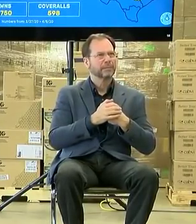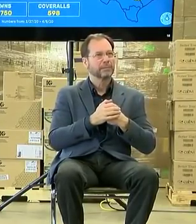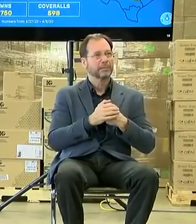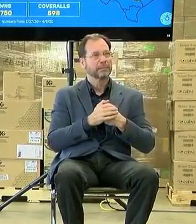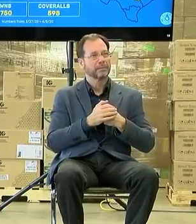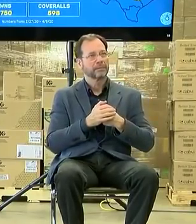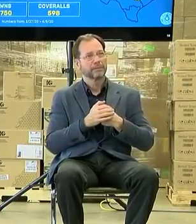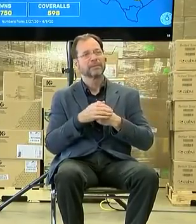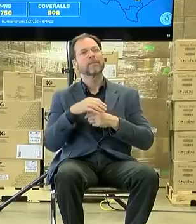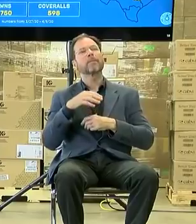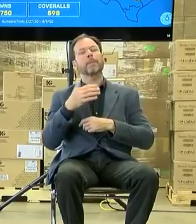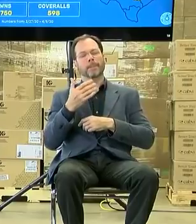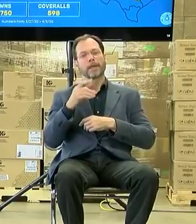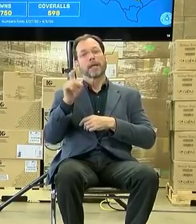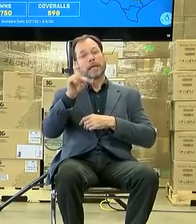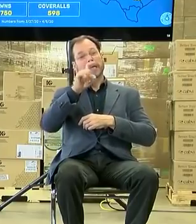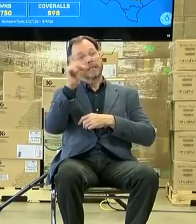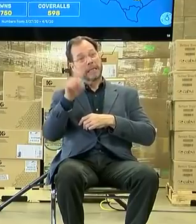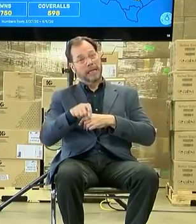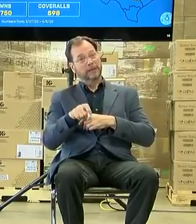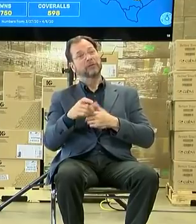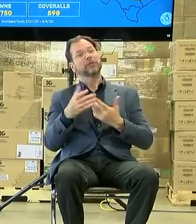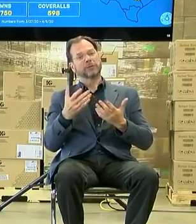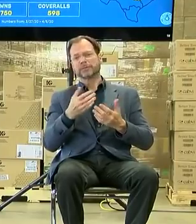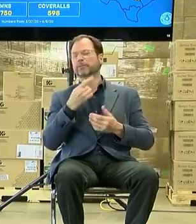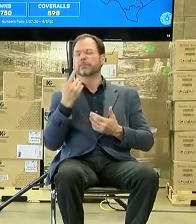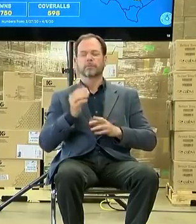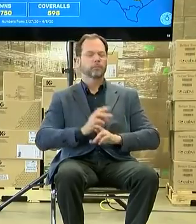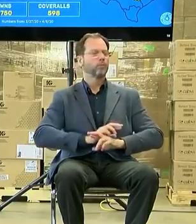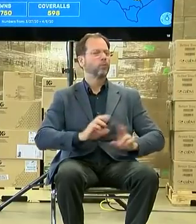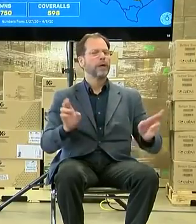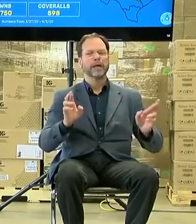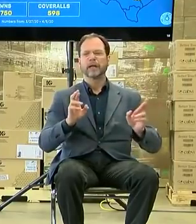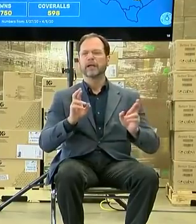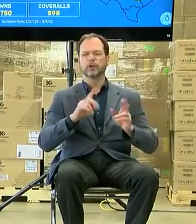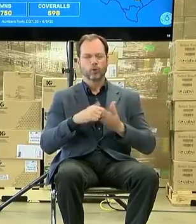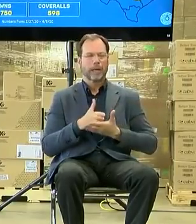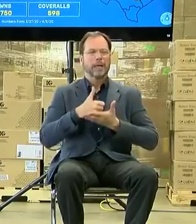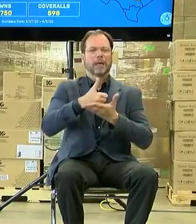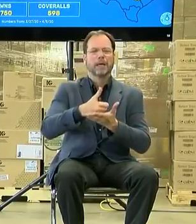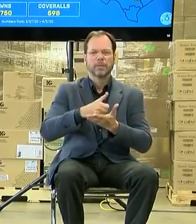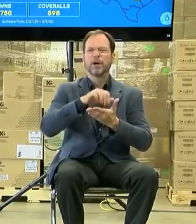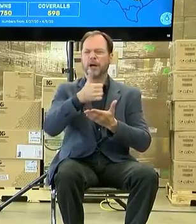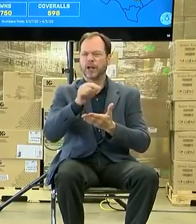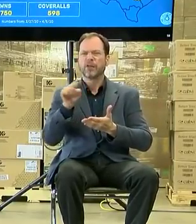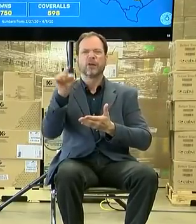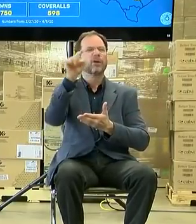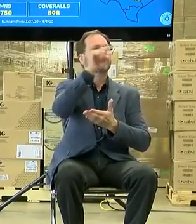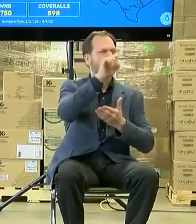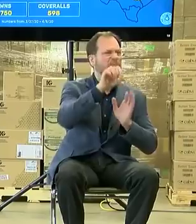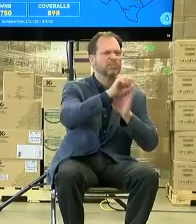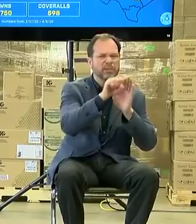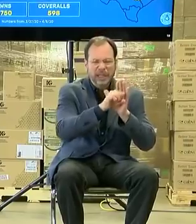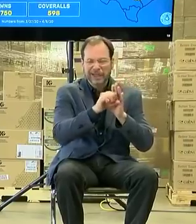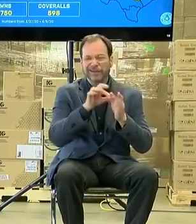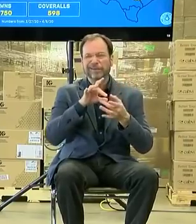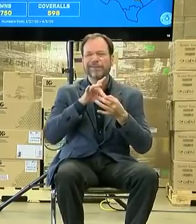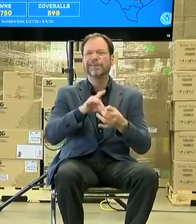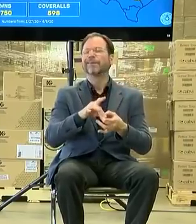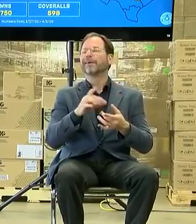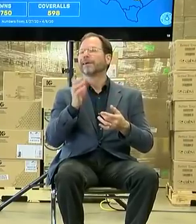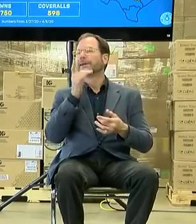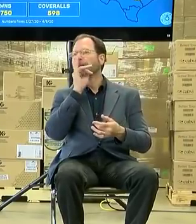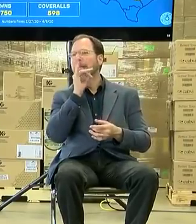So Texas is always ready to step up and help out others, especially with regard to doing things